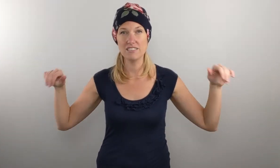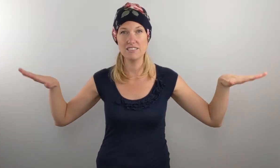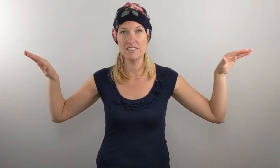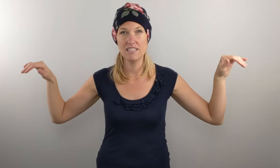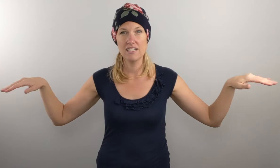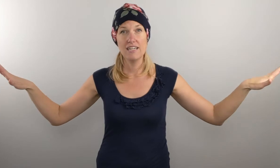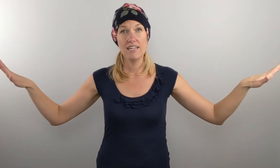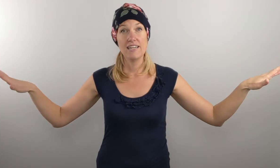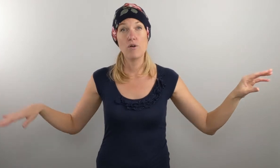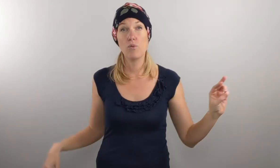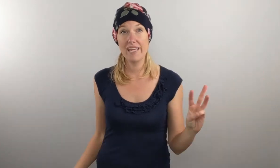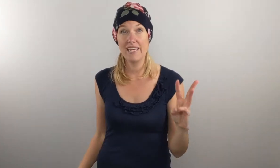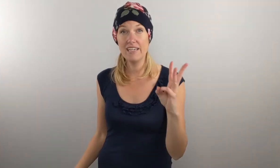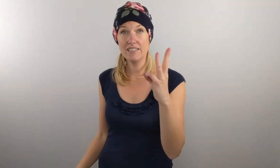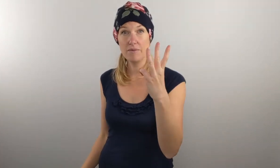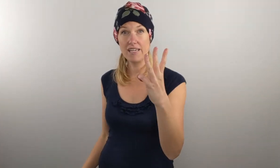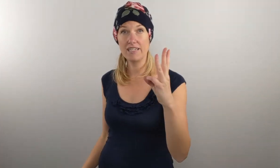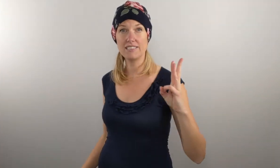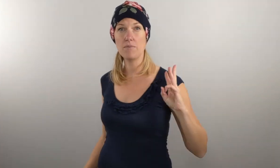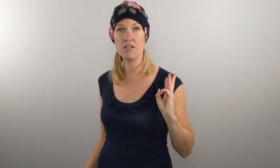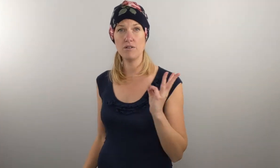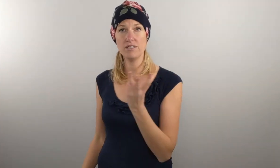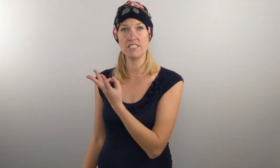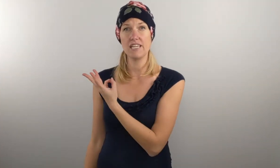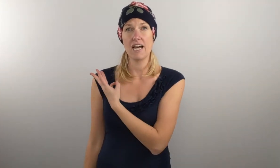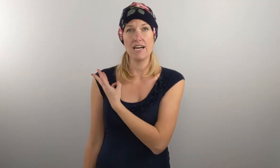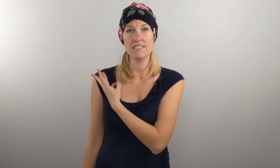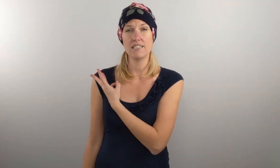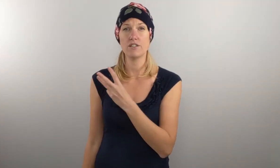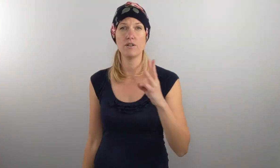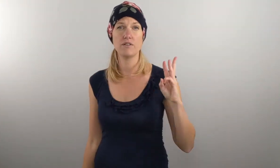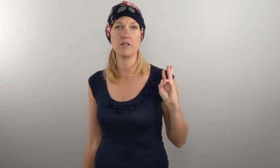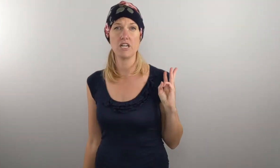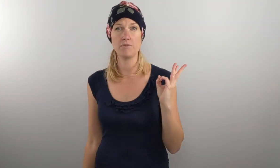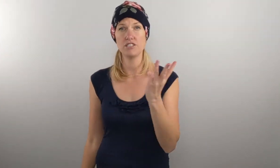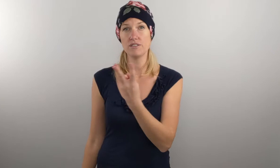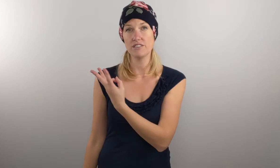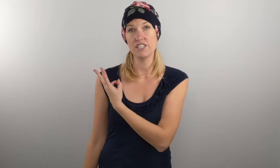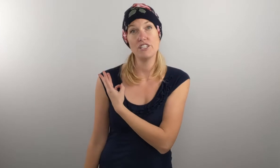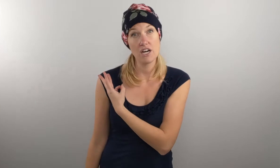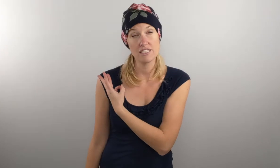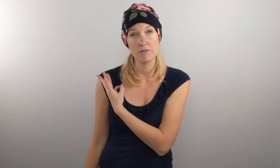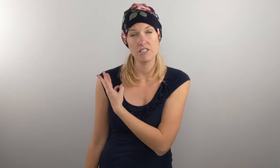angels. Now you're making a W, it's just like us, and you're going from your dominant shoulder to your non-dominant